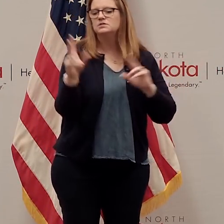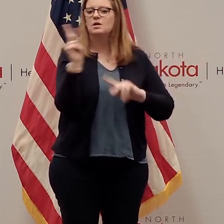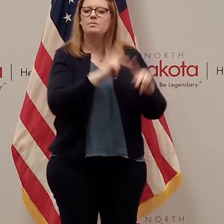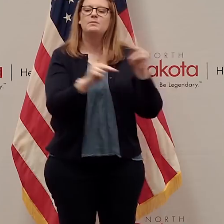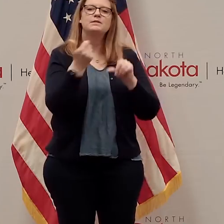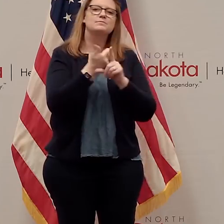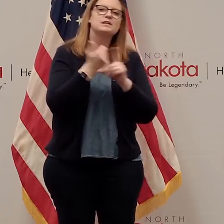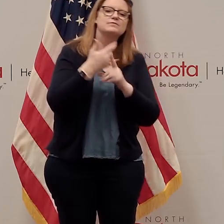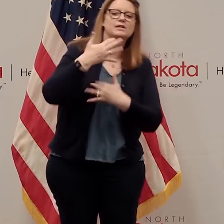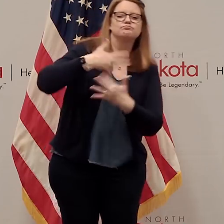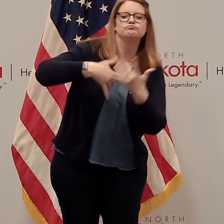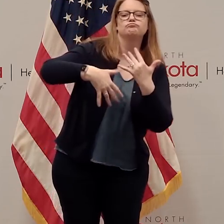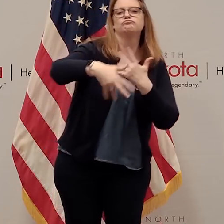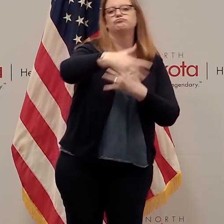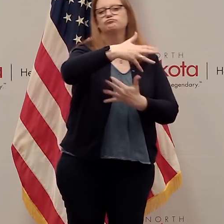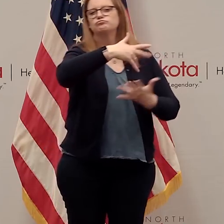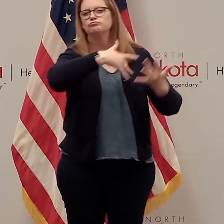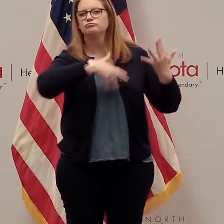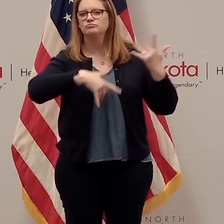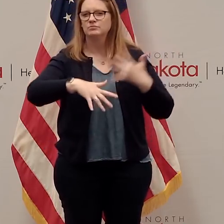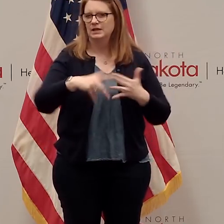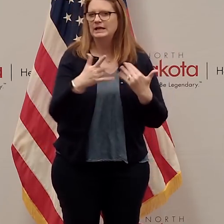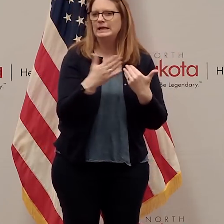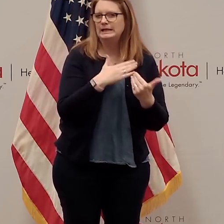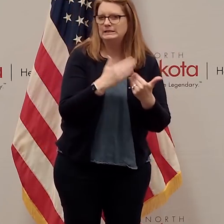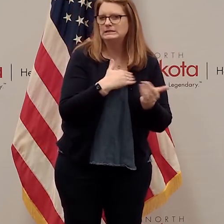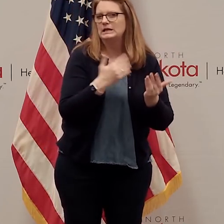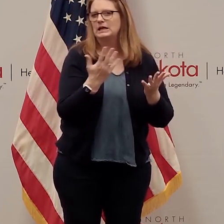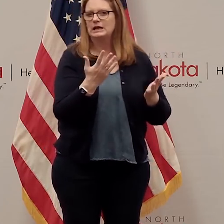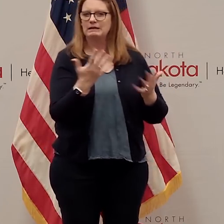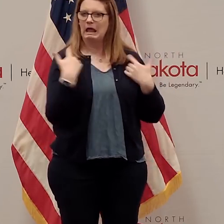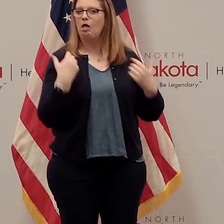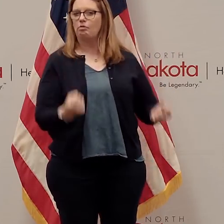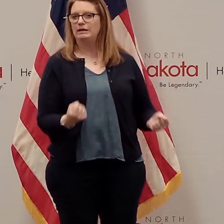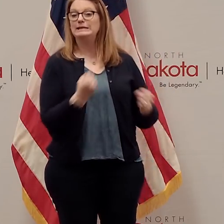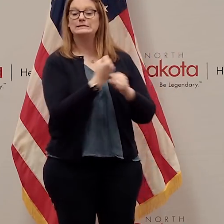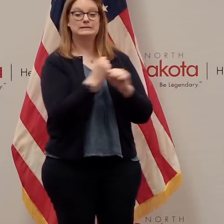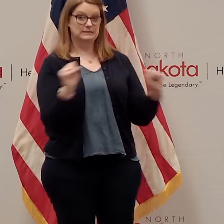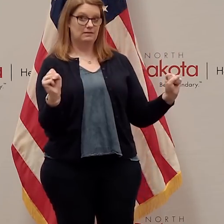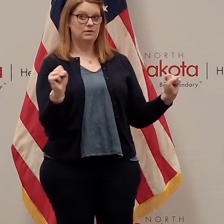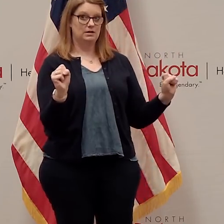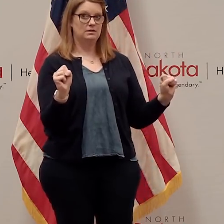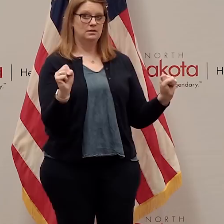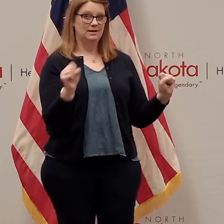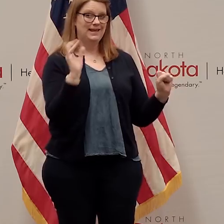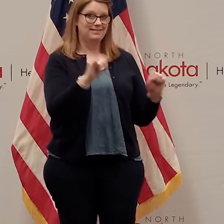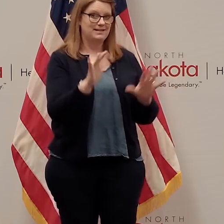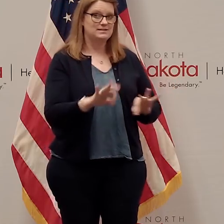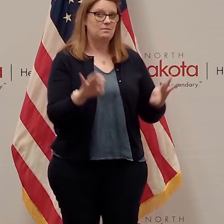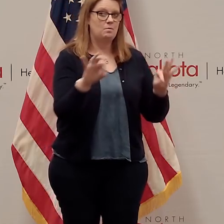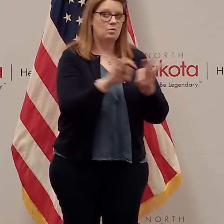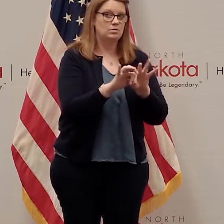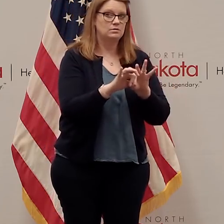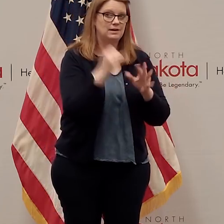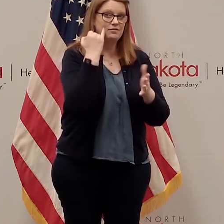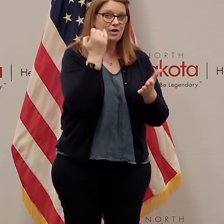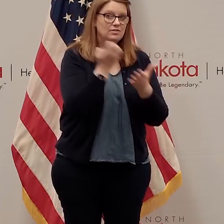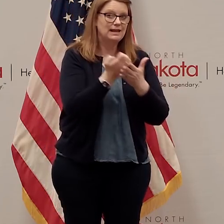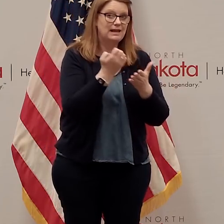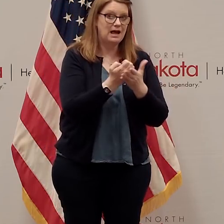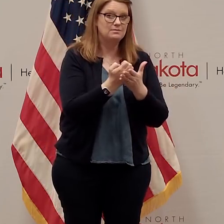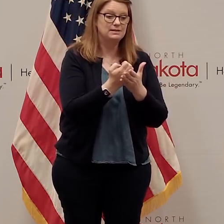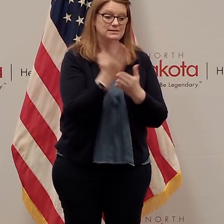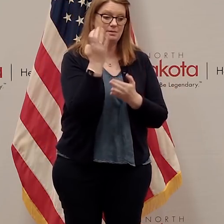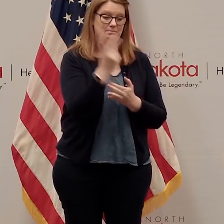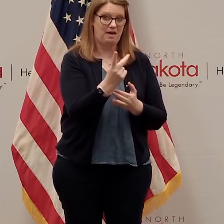in public spaces is going to be key to helping our economy recover, and testing is